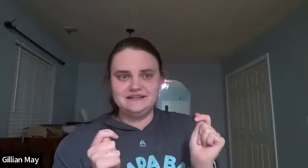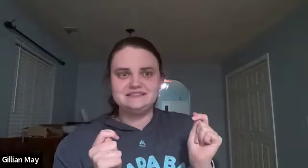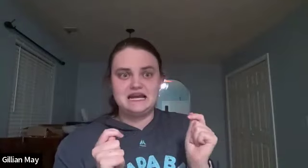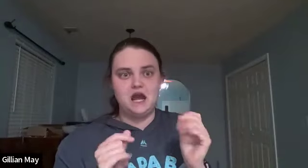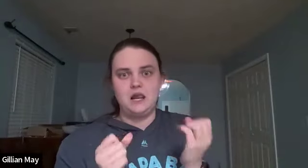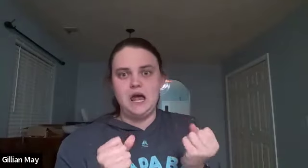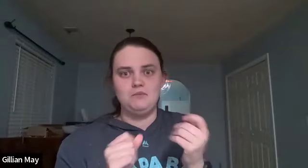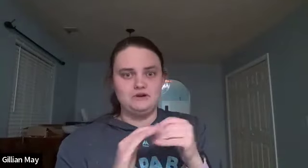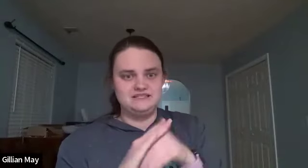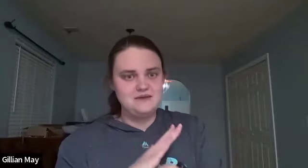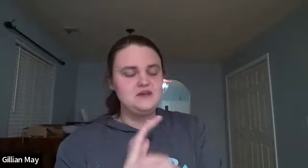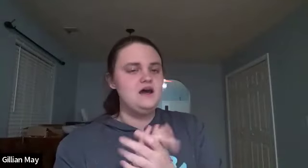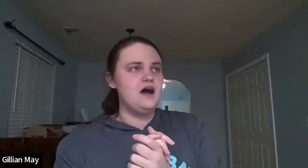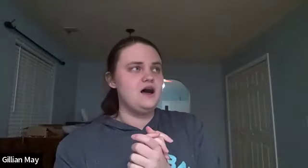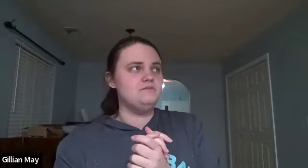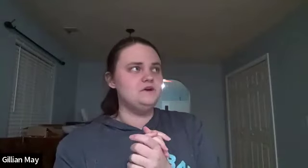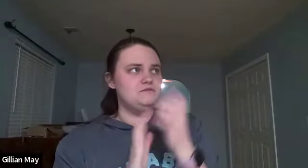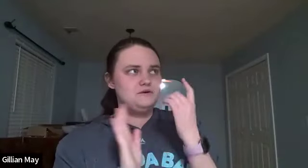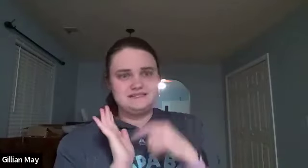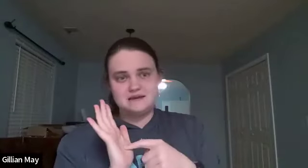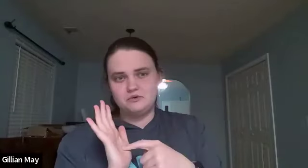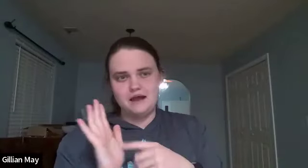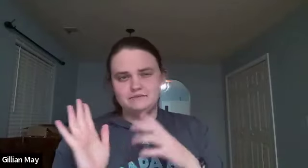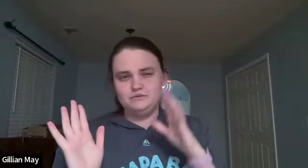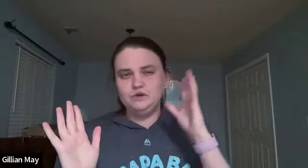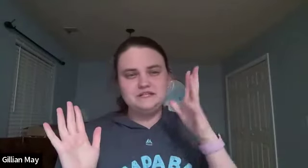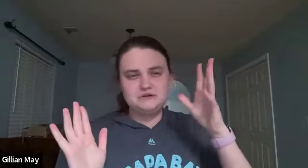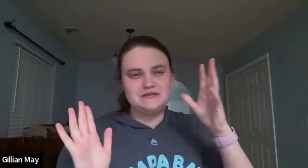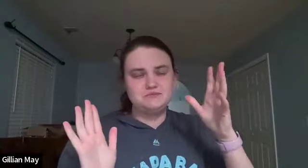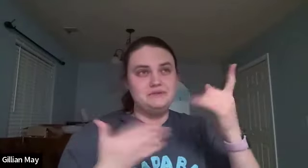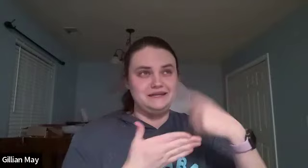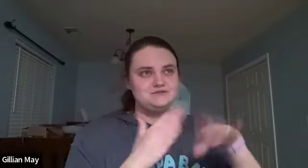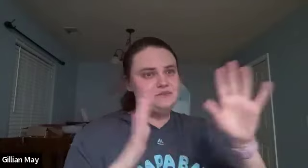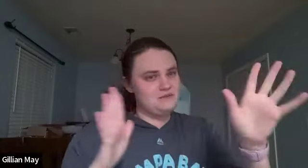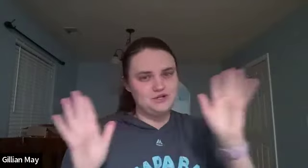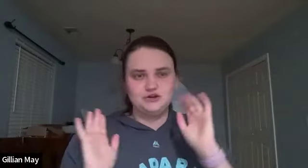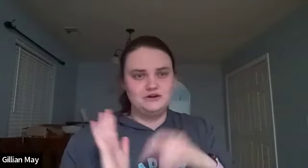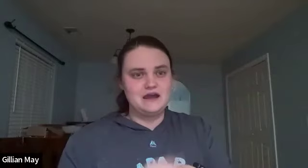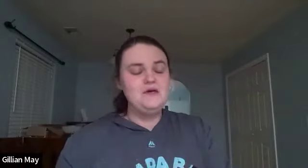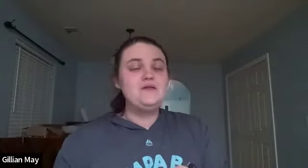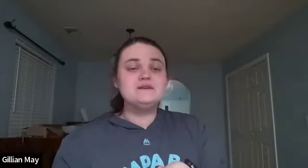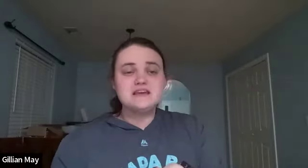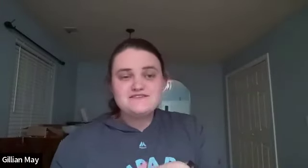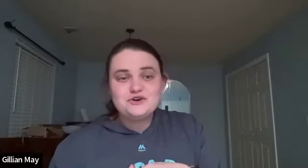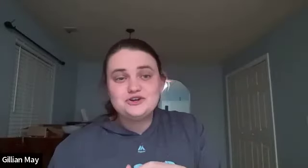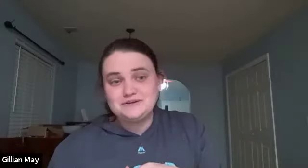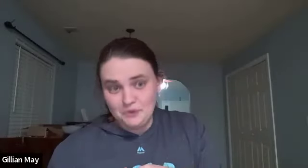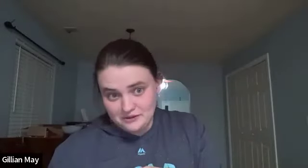clicked and I got a lot more in depth. For example, I will be doing this probably next week, but I'm going to show y'all now the sign for good